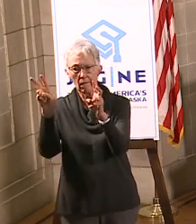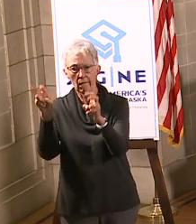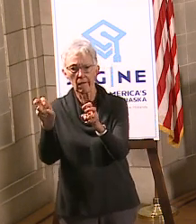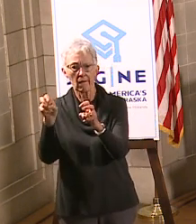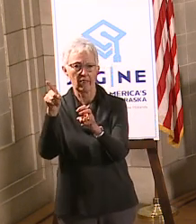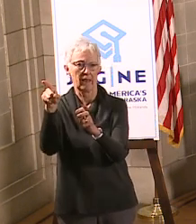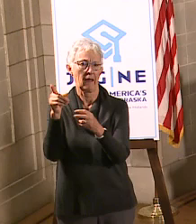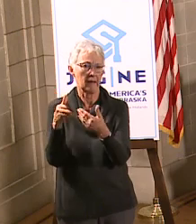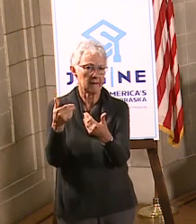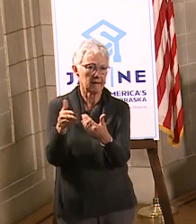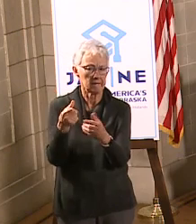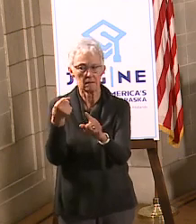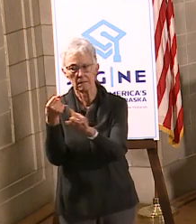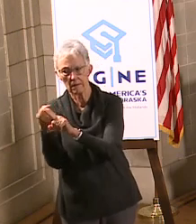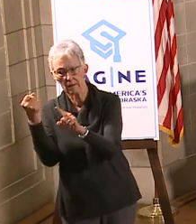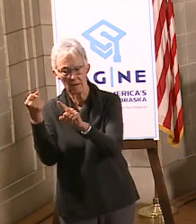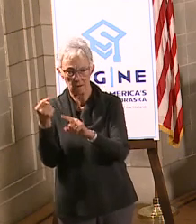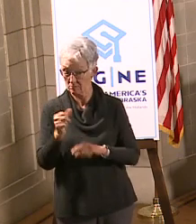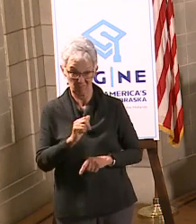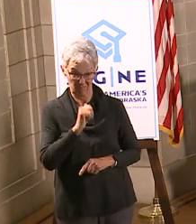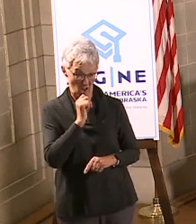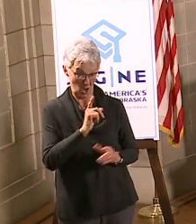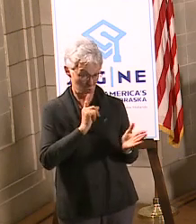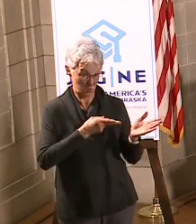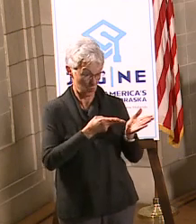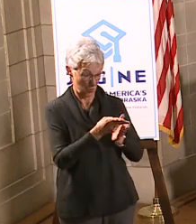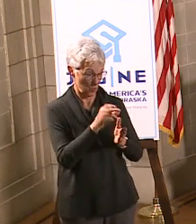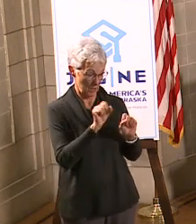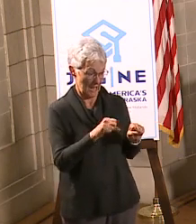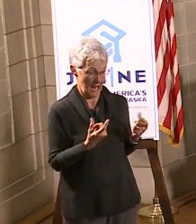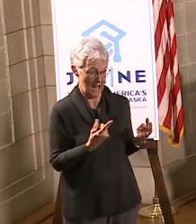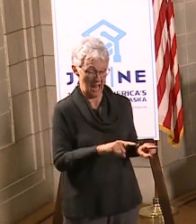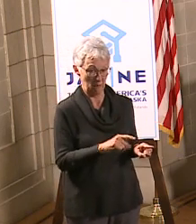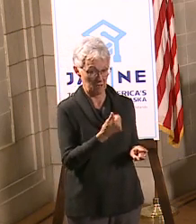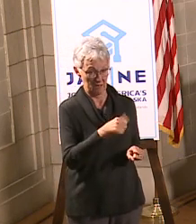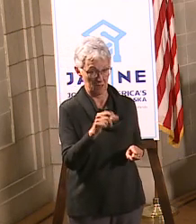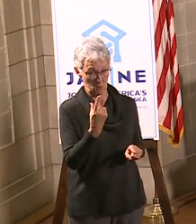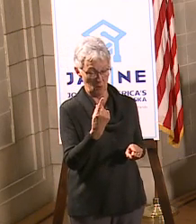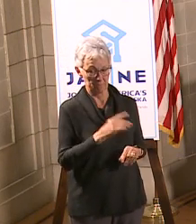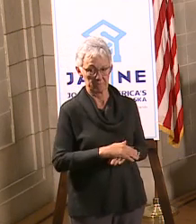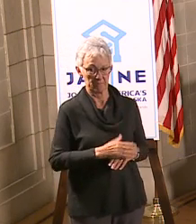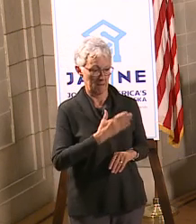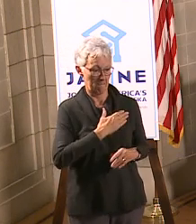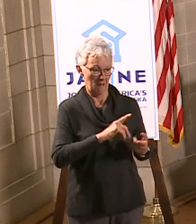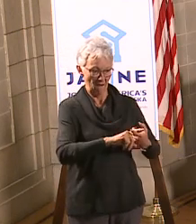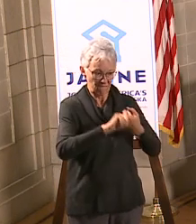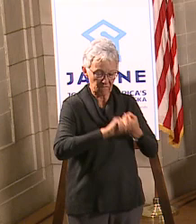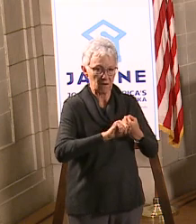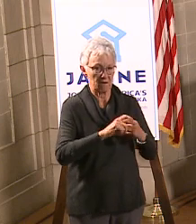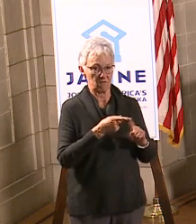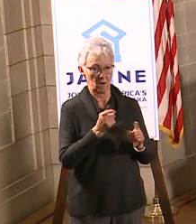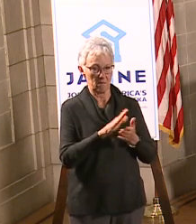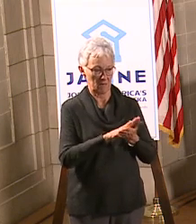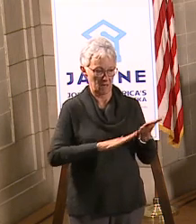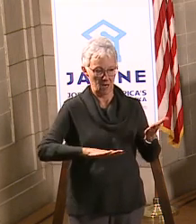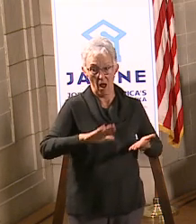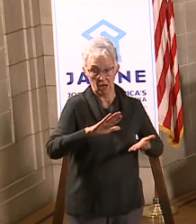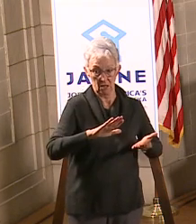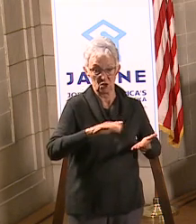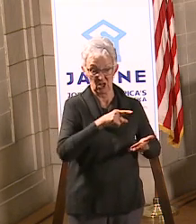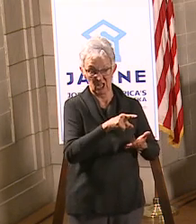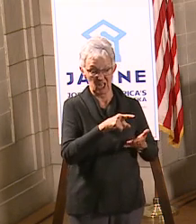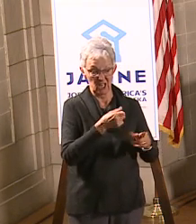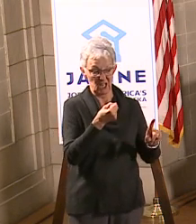not true. One of my very good friends from college, he is my age, he's 34, he's been in the hospital for 2 weeks